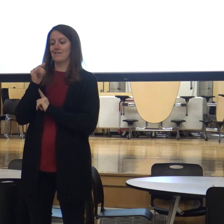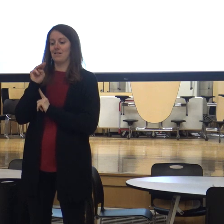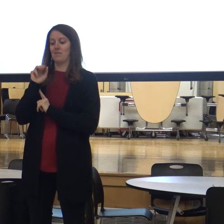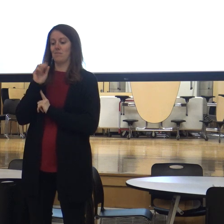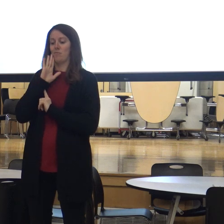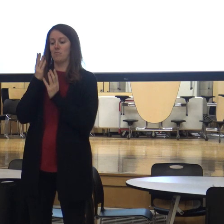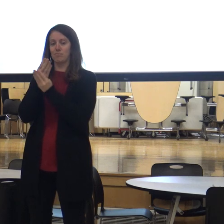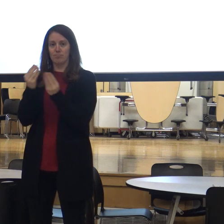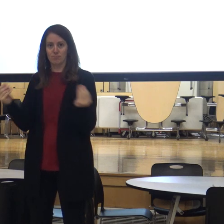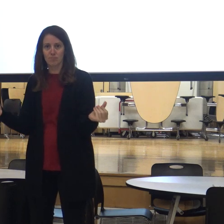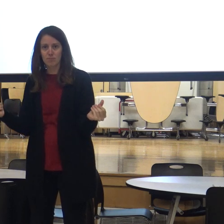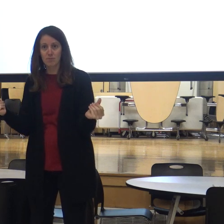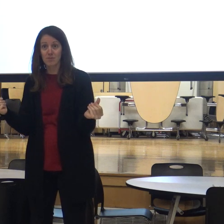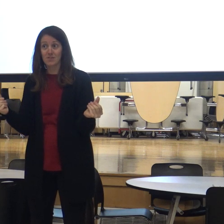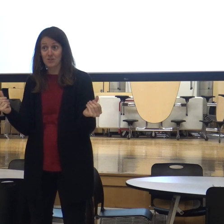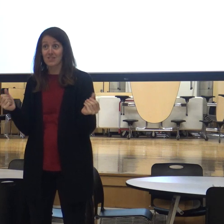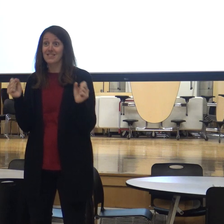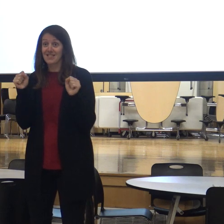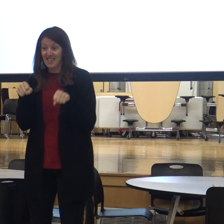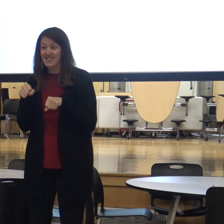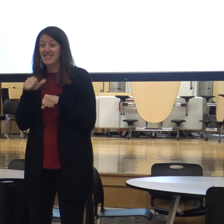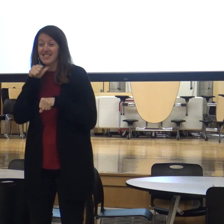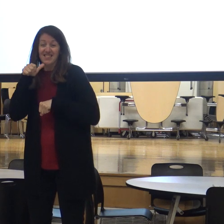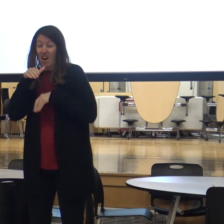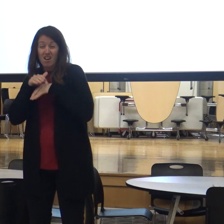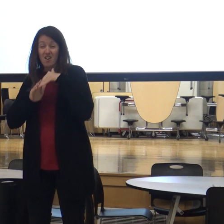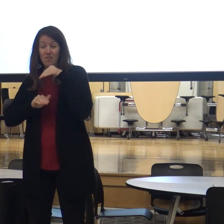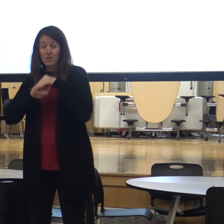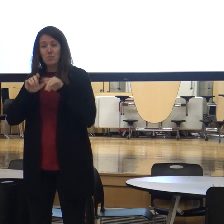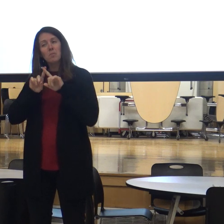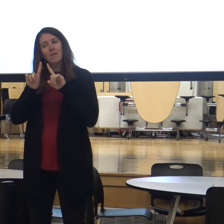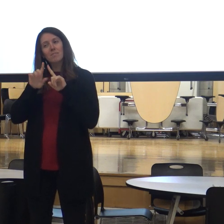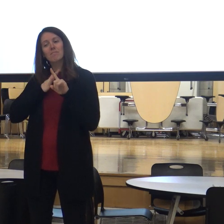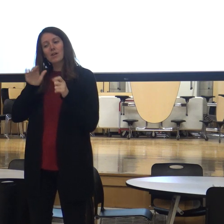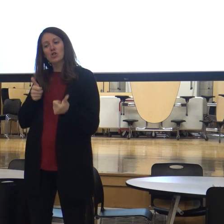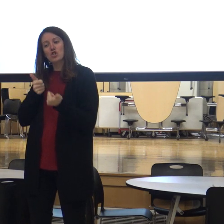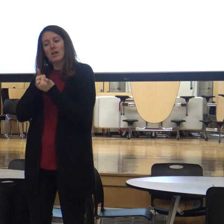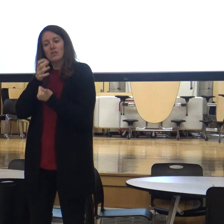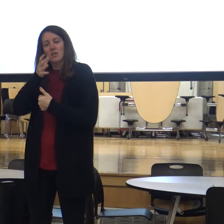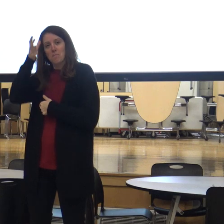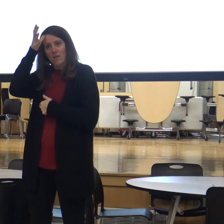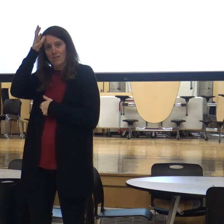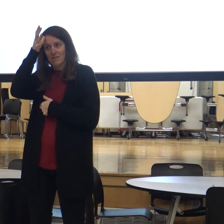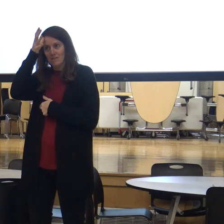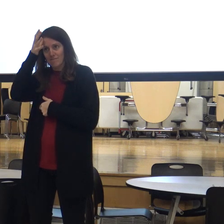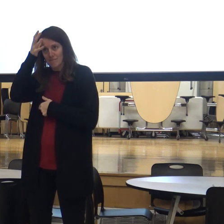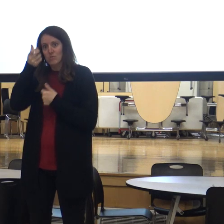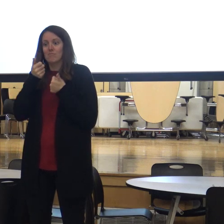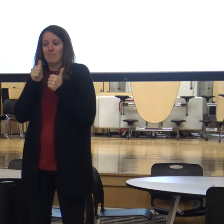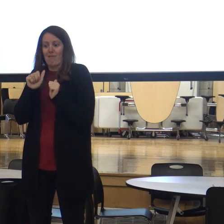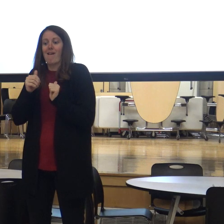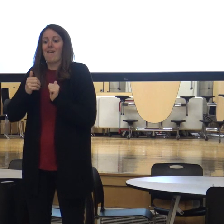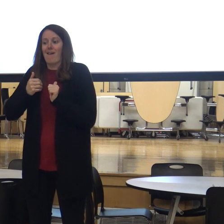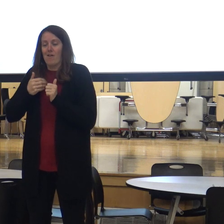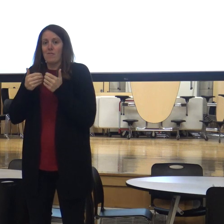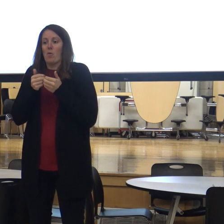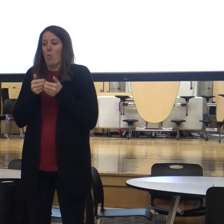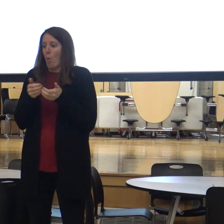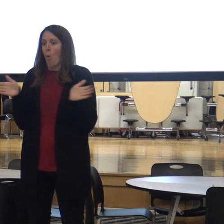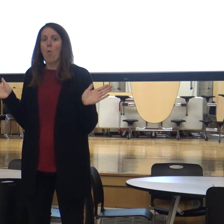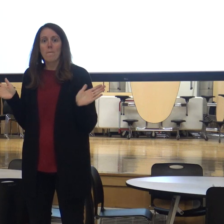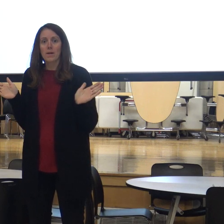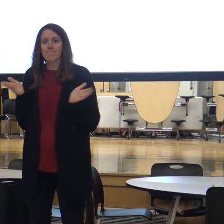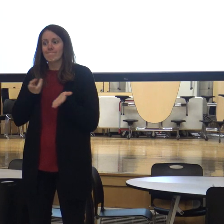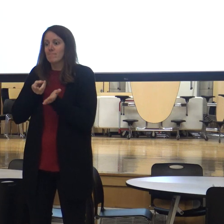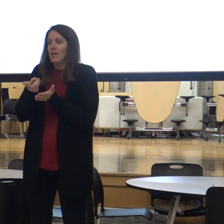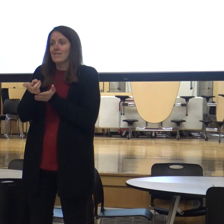And so even if it's uncomfortable, I like to challenge parents to be able to have some of these open conversations with their kids,